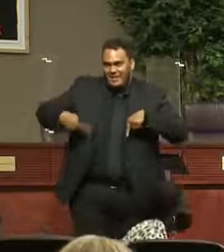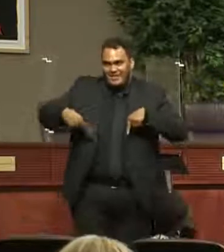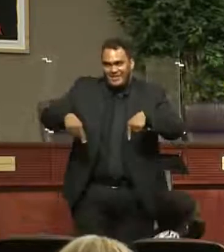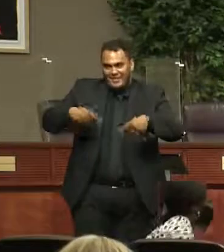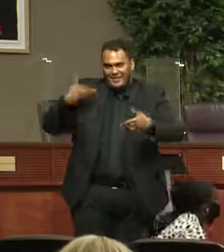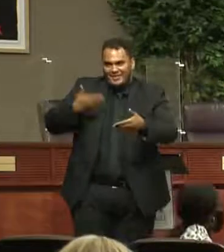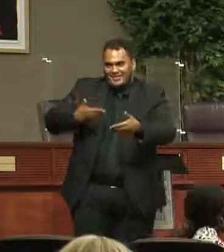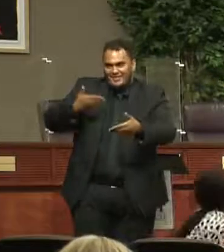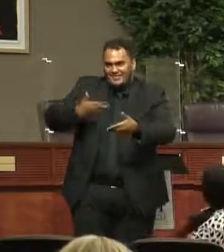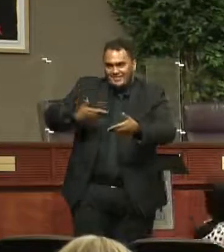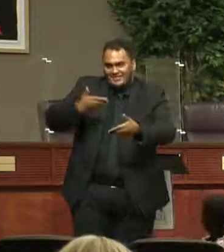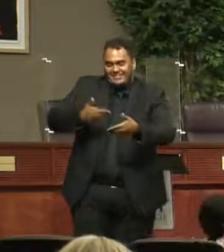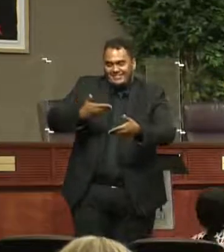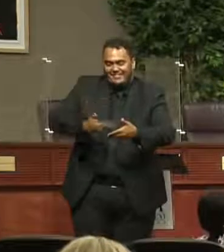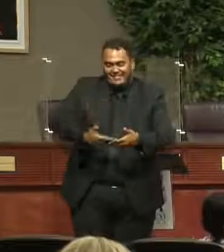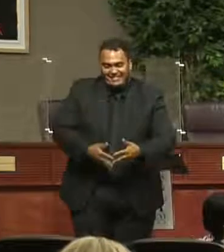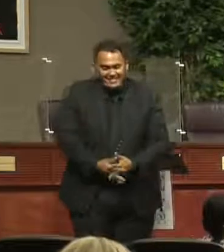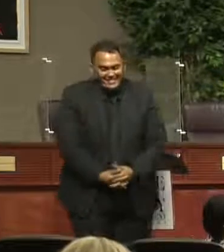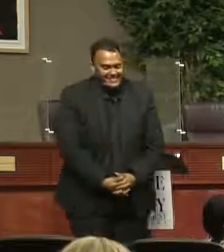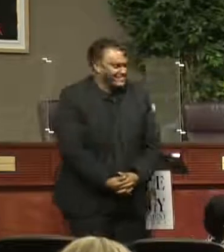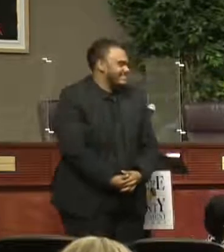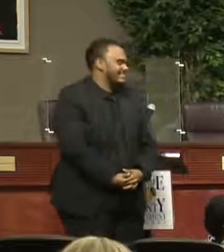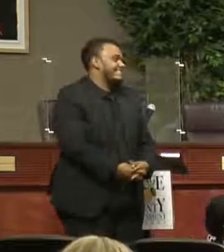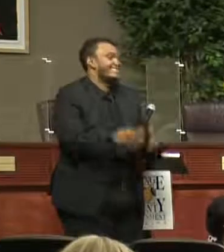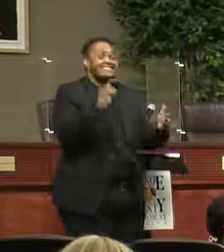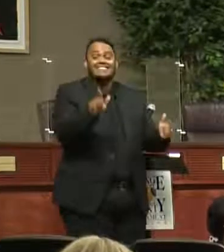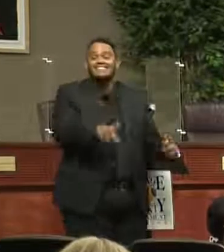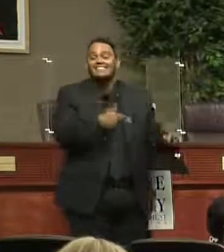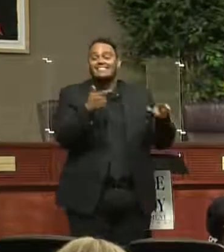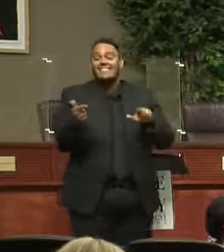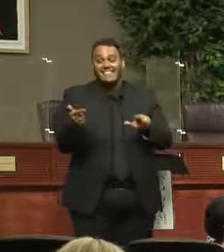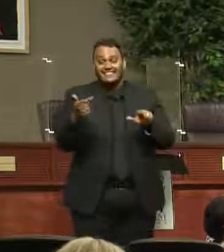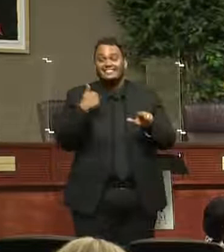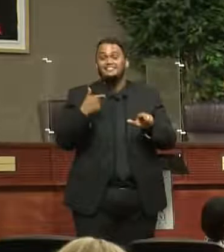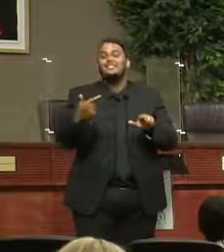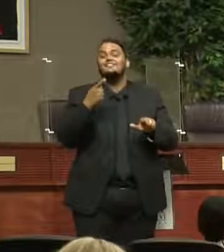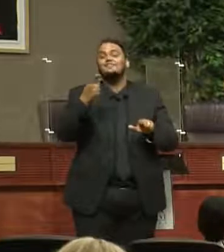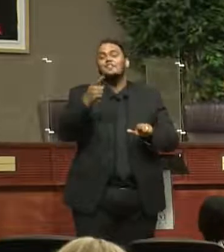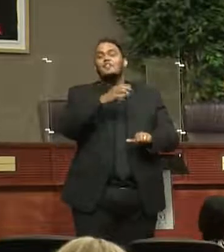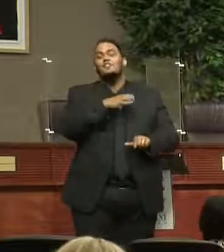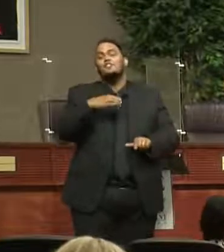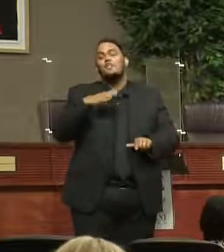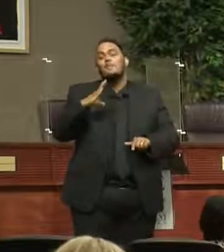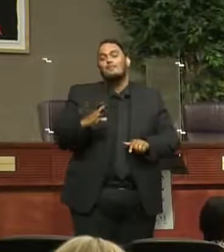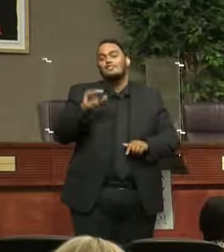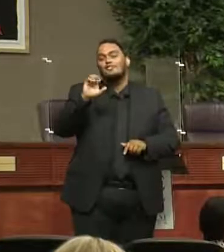And next, Commissioner Emily Bonilla.